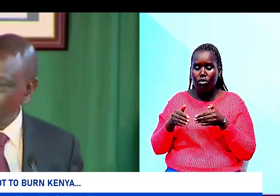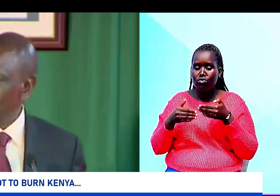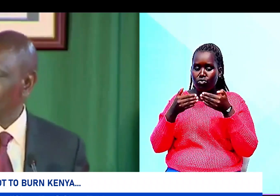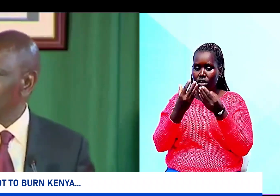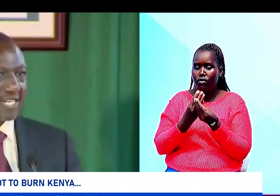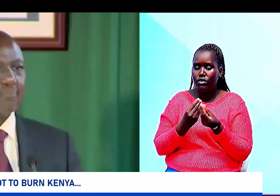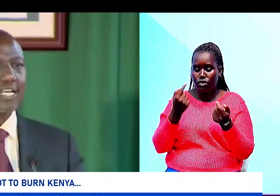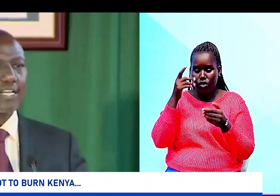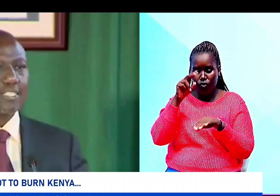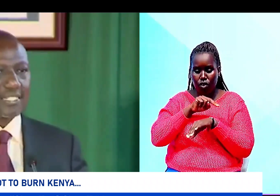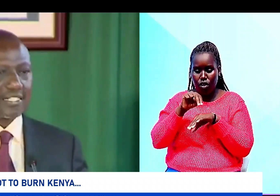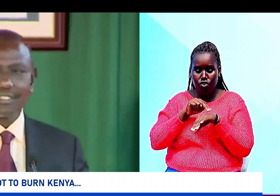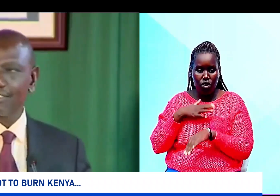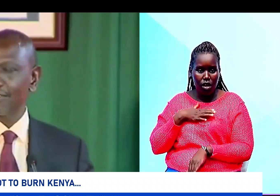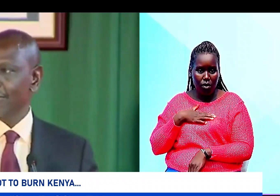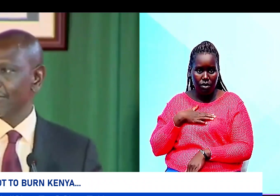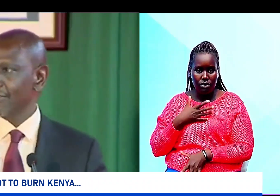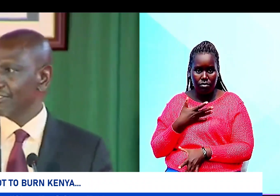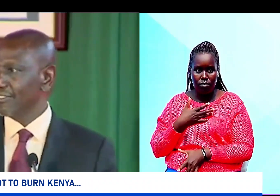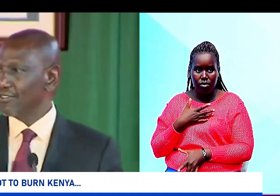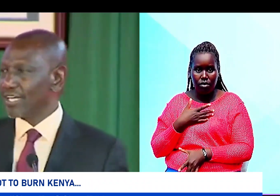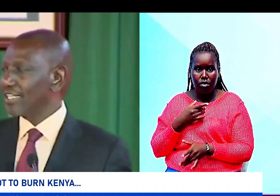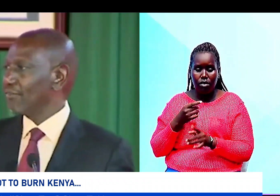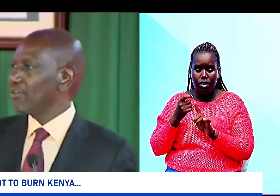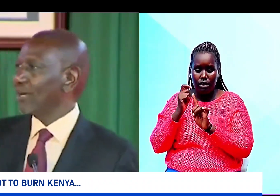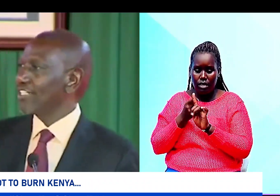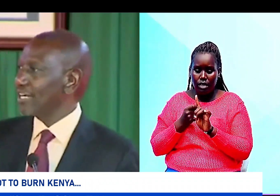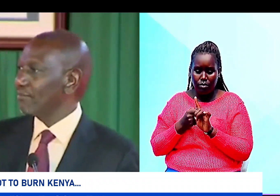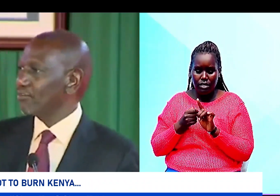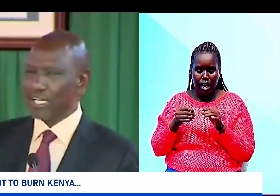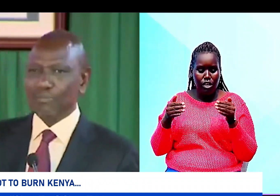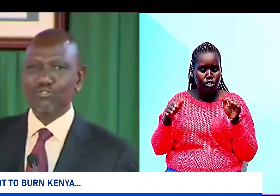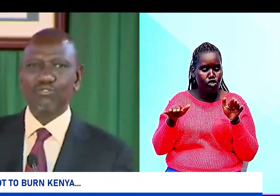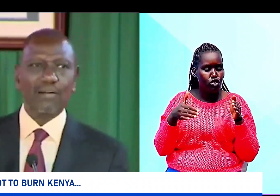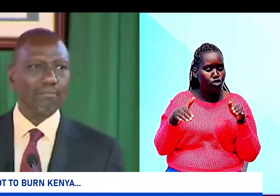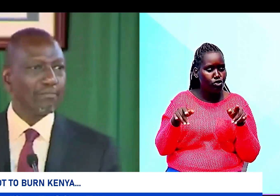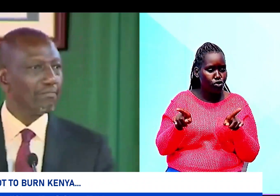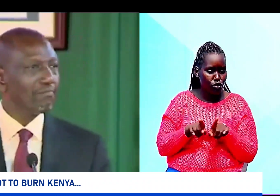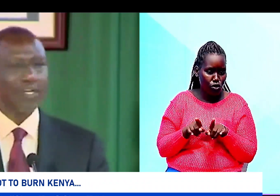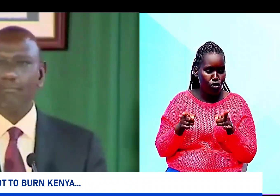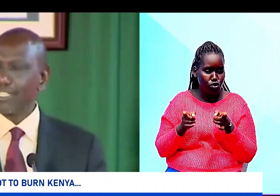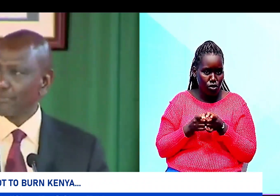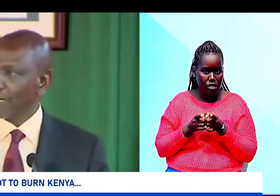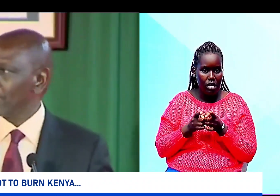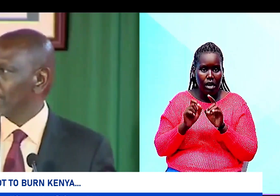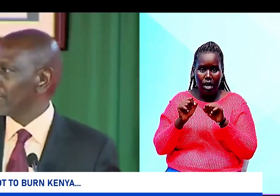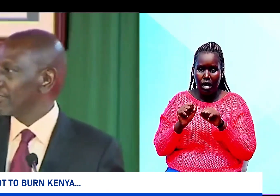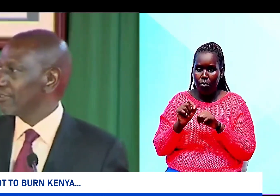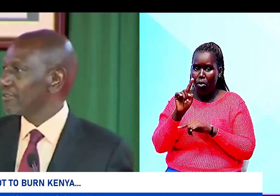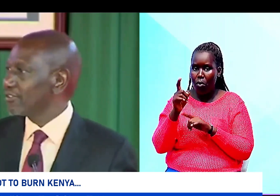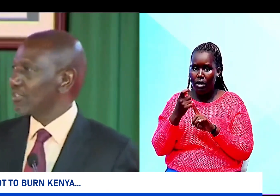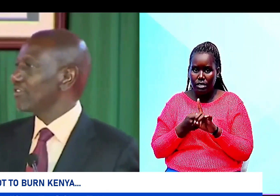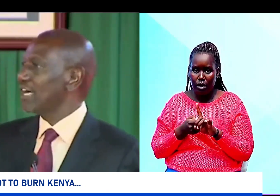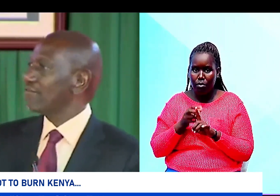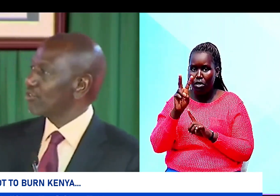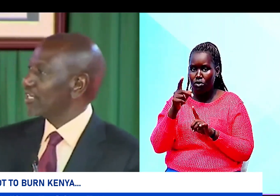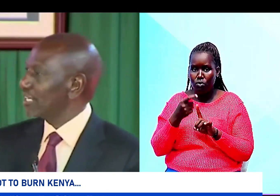nation? Terms are limited. You can either be one term, you can be two term. Maximum. You cannot have more than